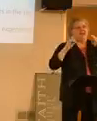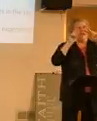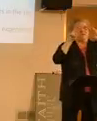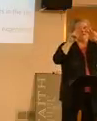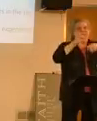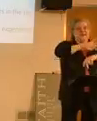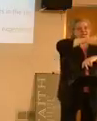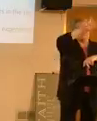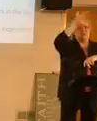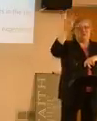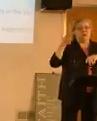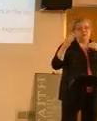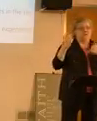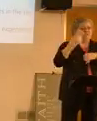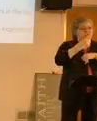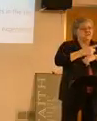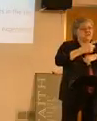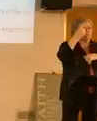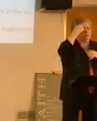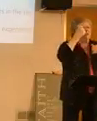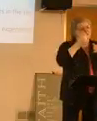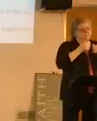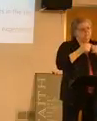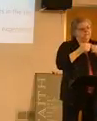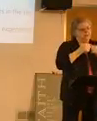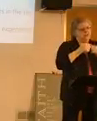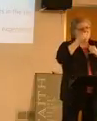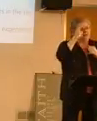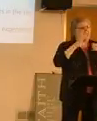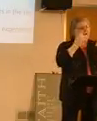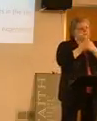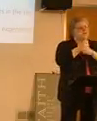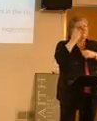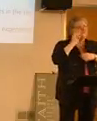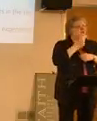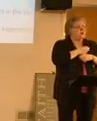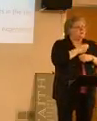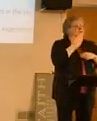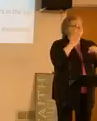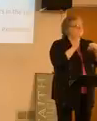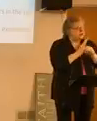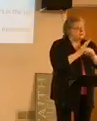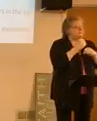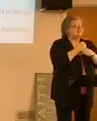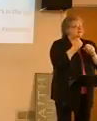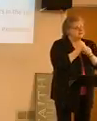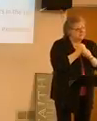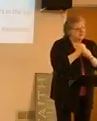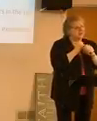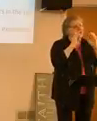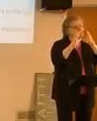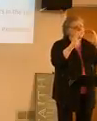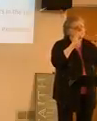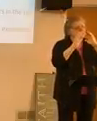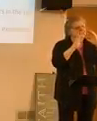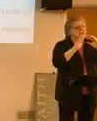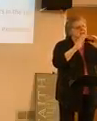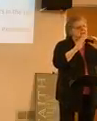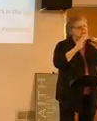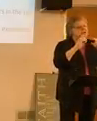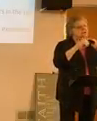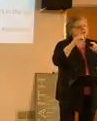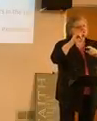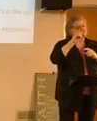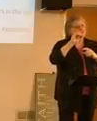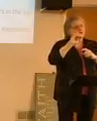it's a wonderful reminder of how much God loves us and the promise that he made and communicated to Noah and his